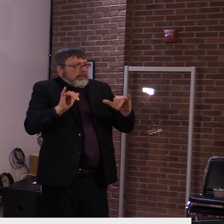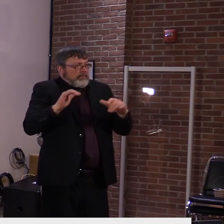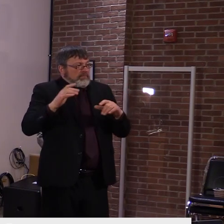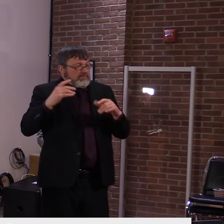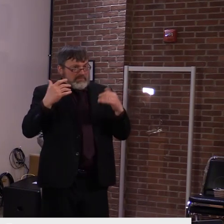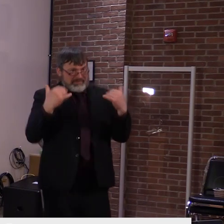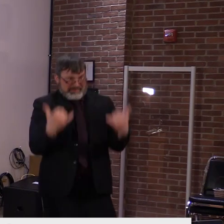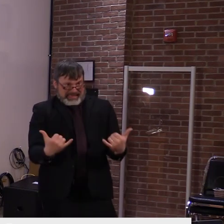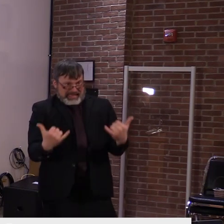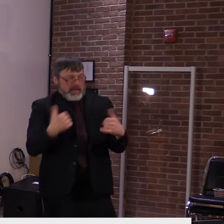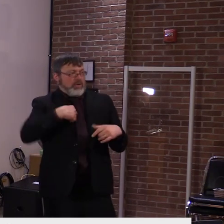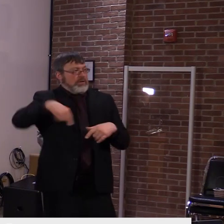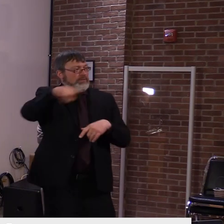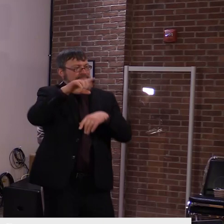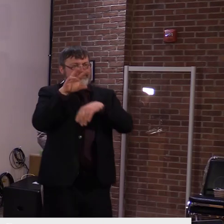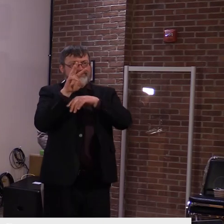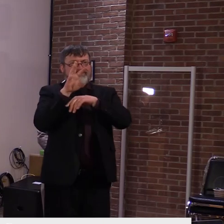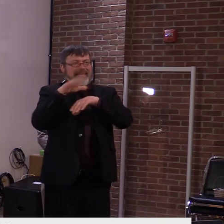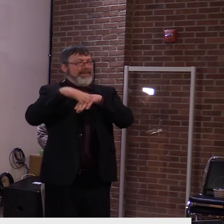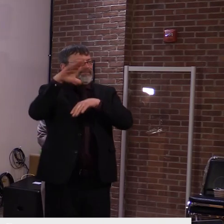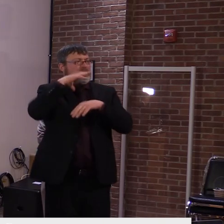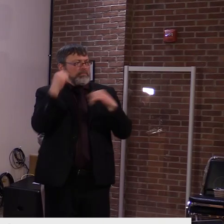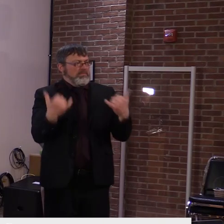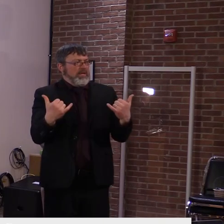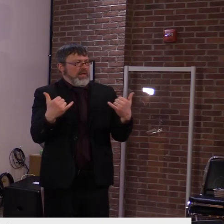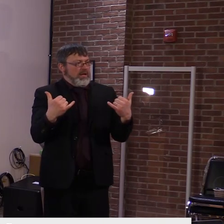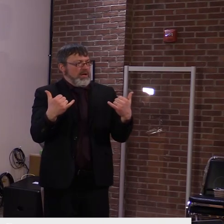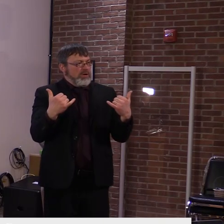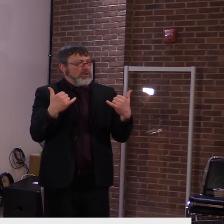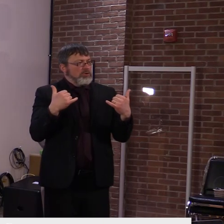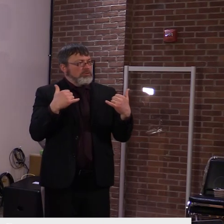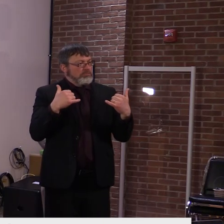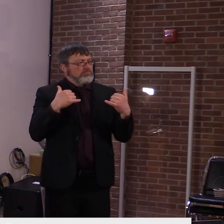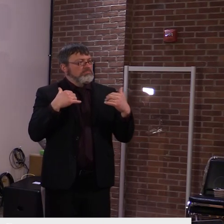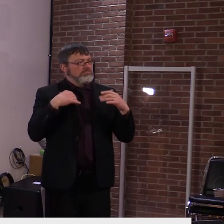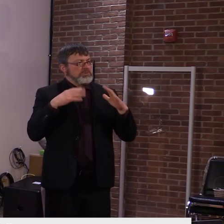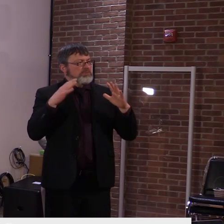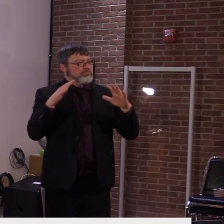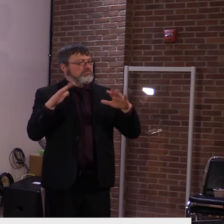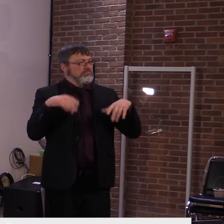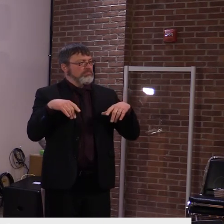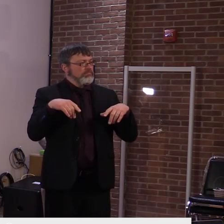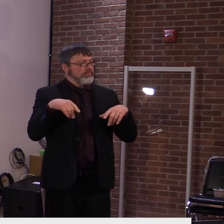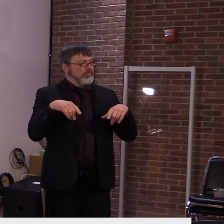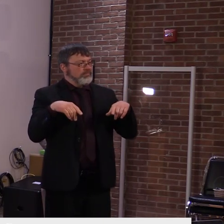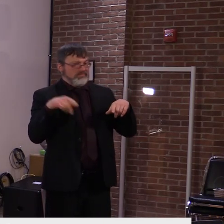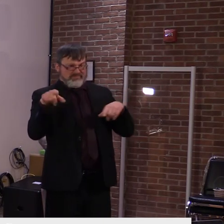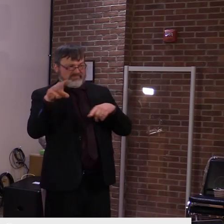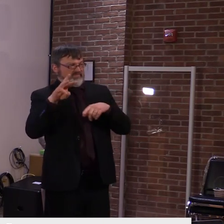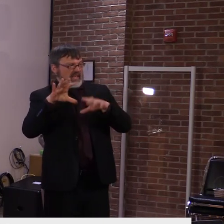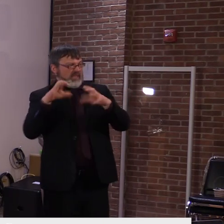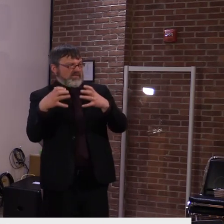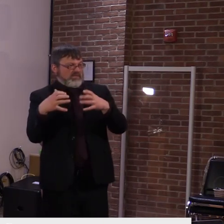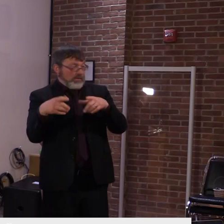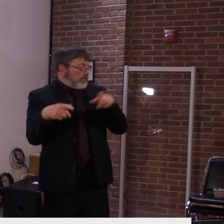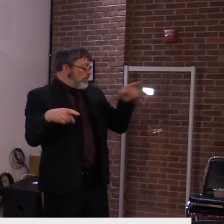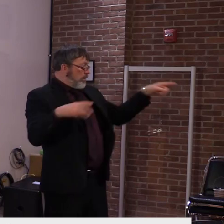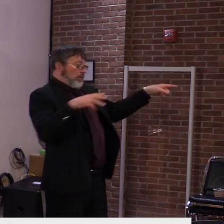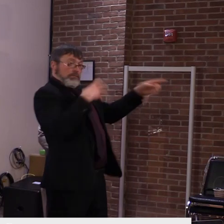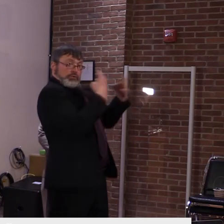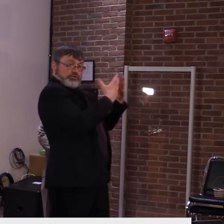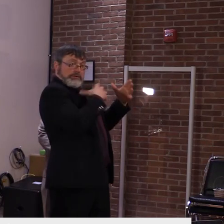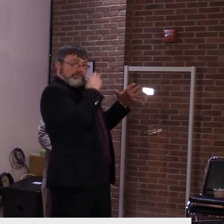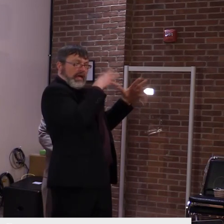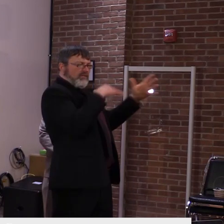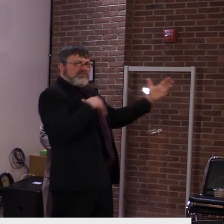taken care of or it will be taken care of in the correctional facilities. Anyone with a chronic condition in